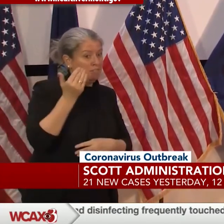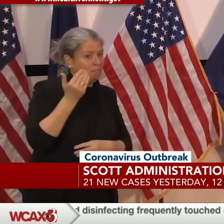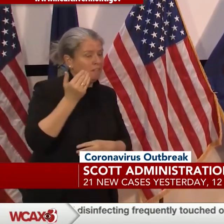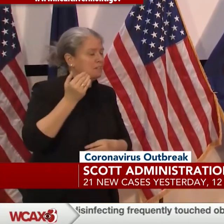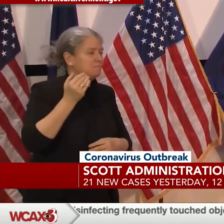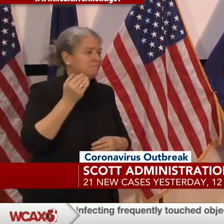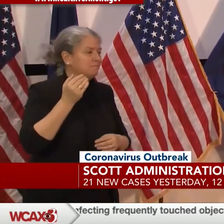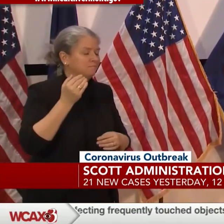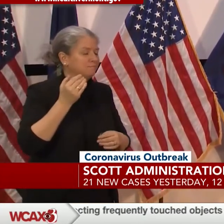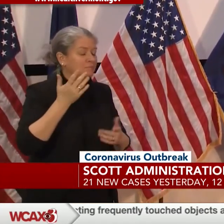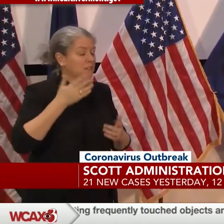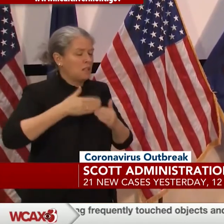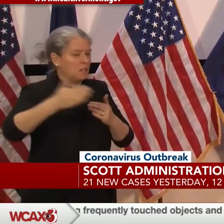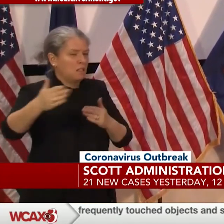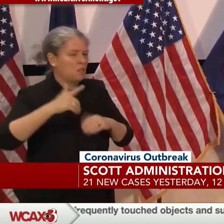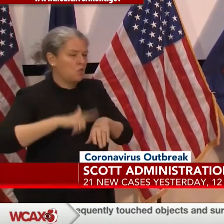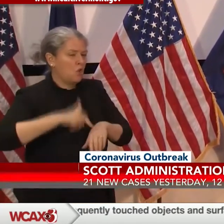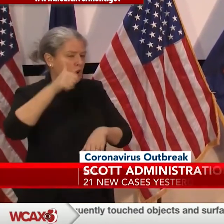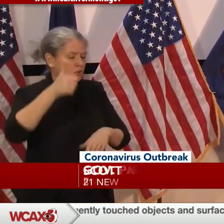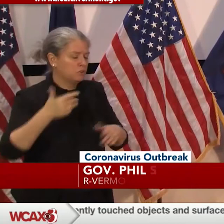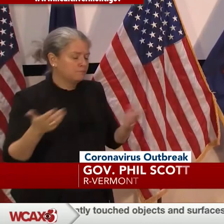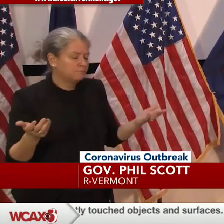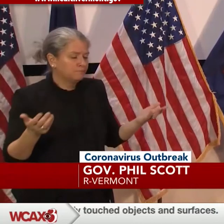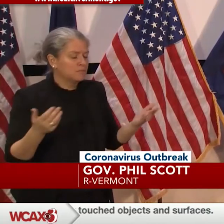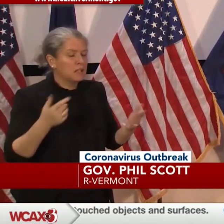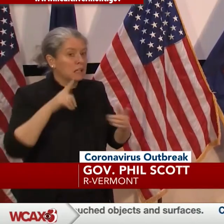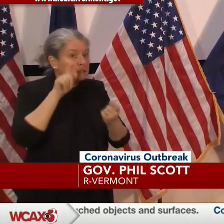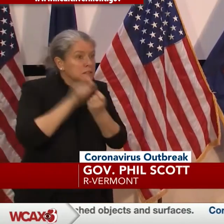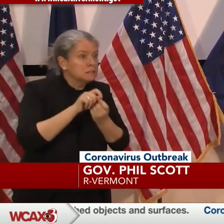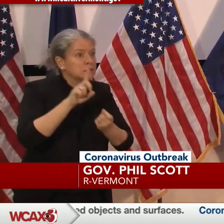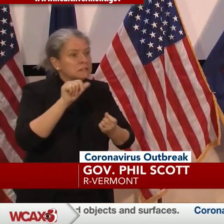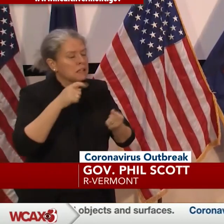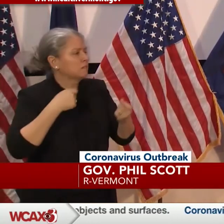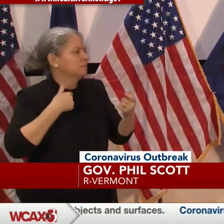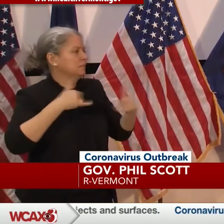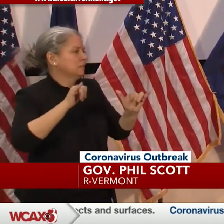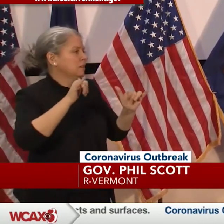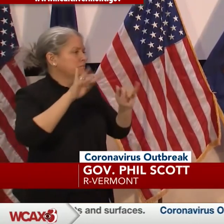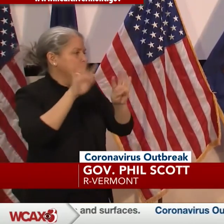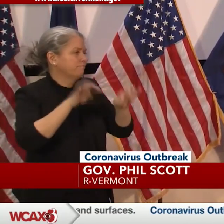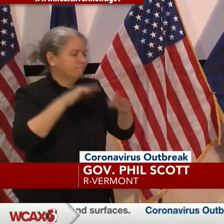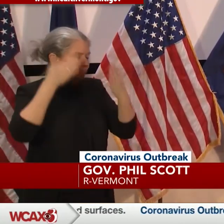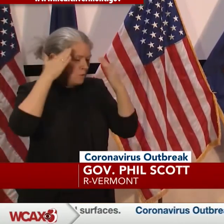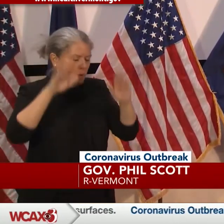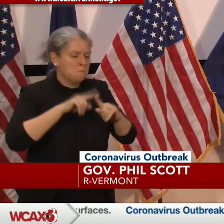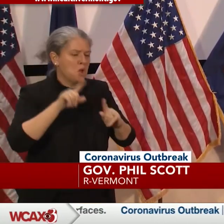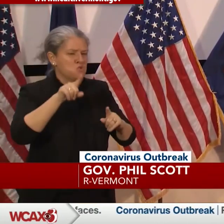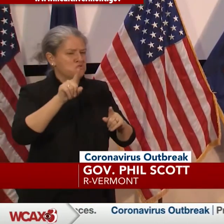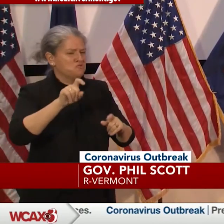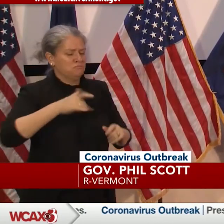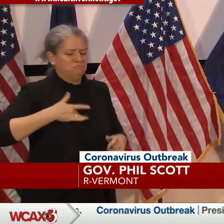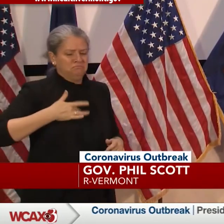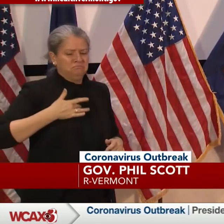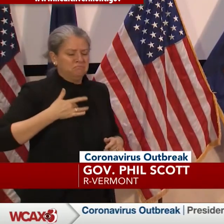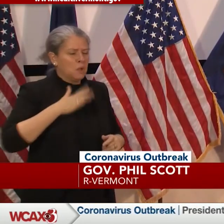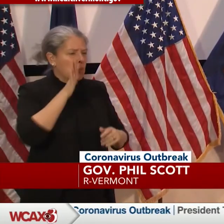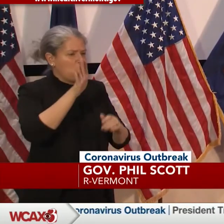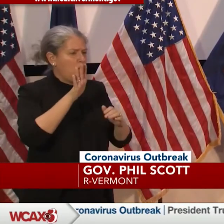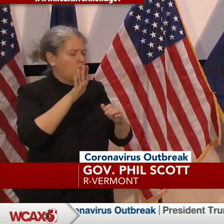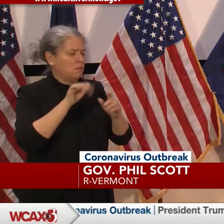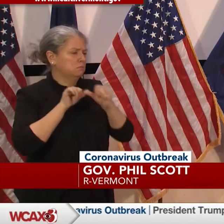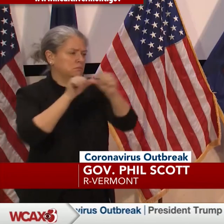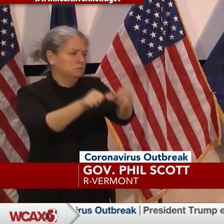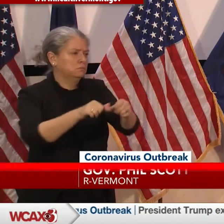just trying to determine how long that's going to be and what provisions will be in place as we do that and as we amend, as we move